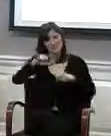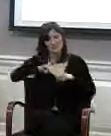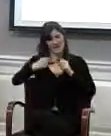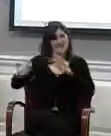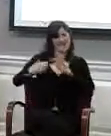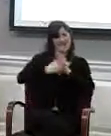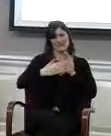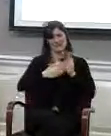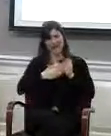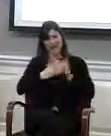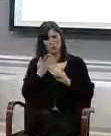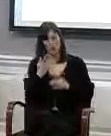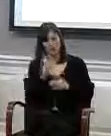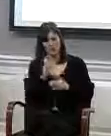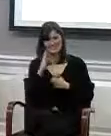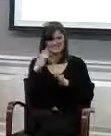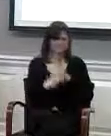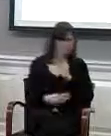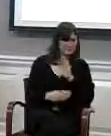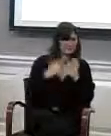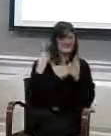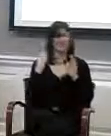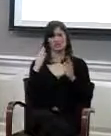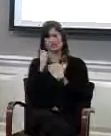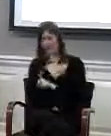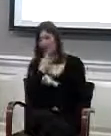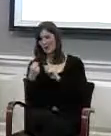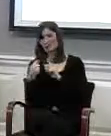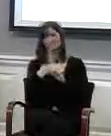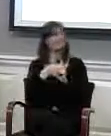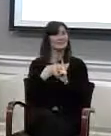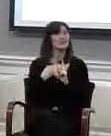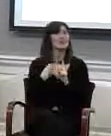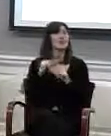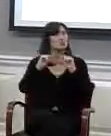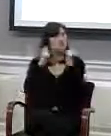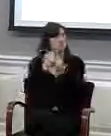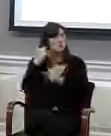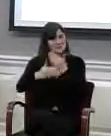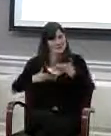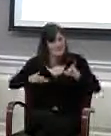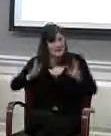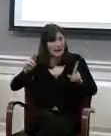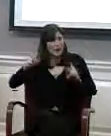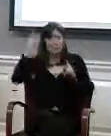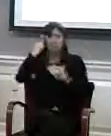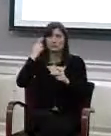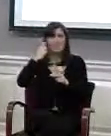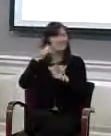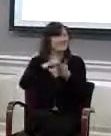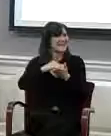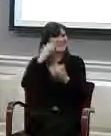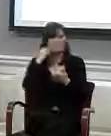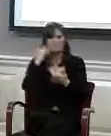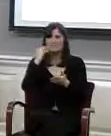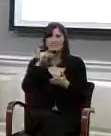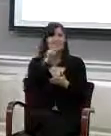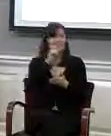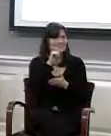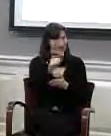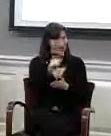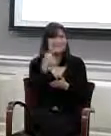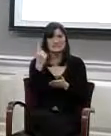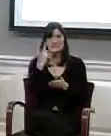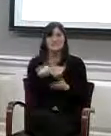and violence. And the group process enables them to realize that these experiences are not an inescapable part of her